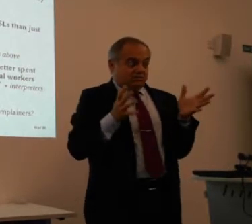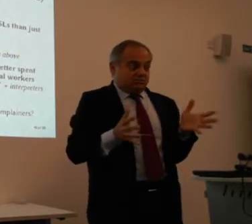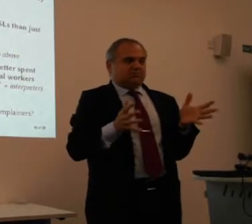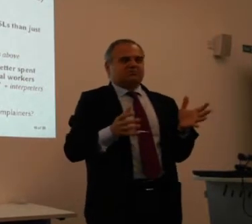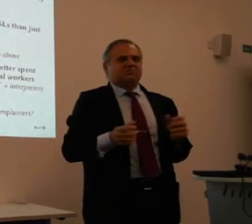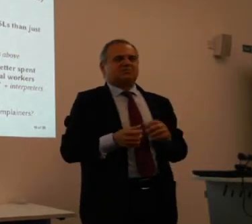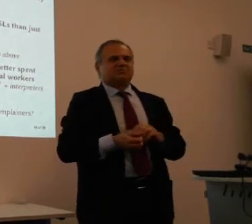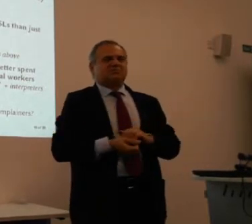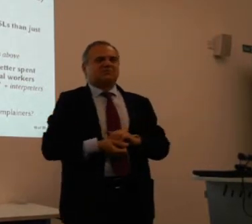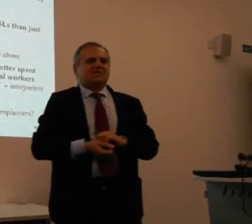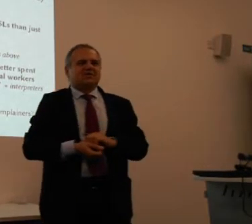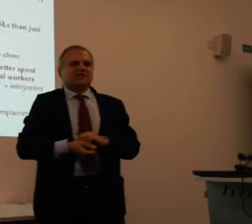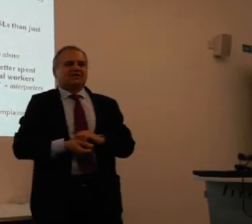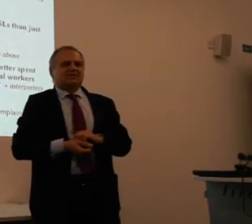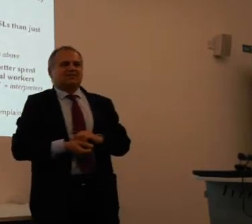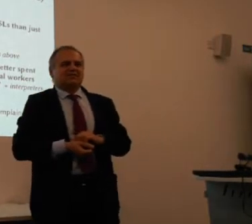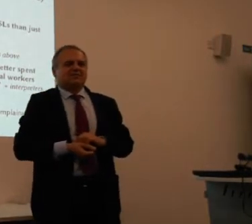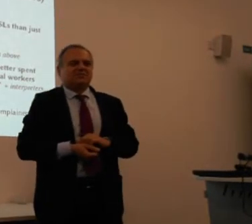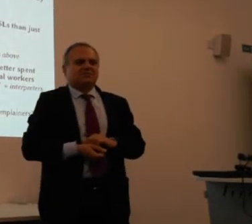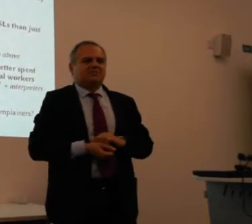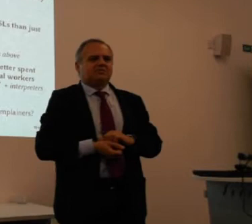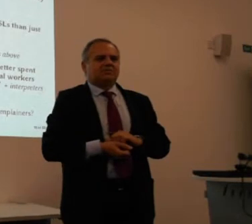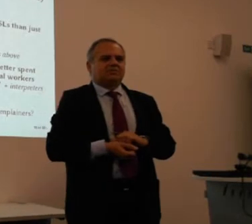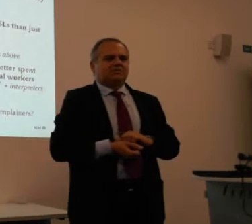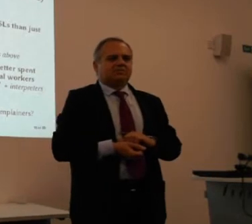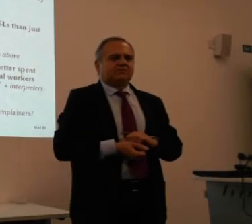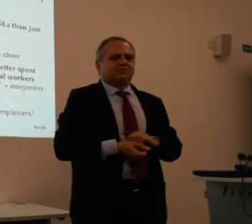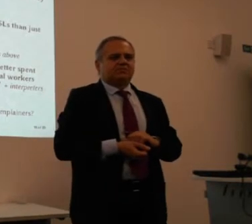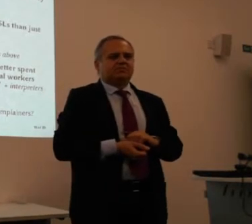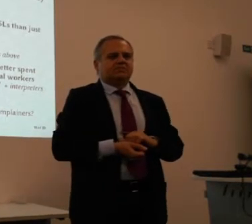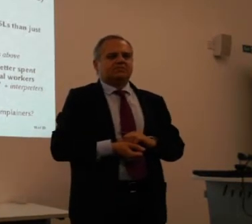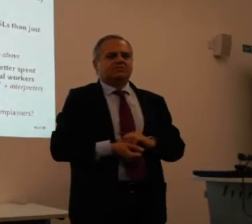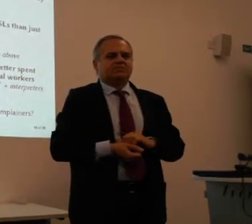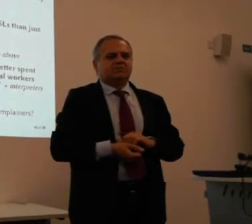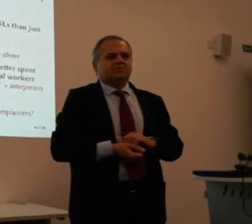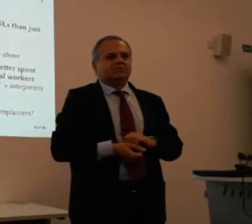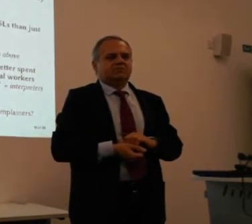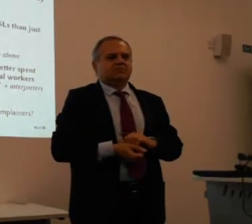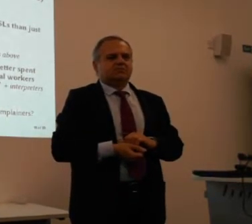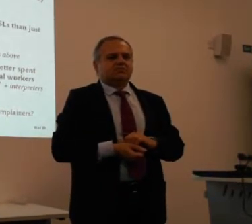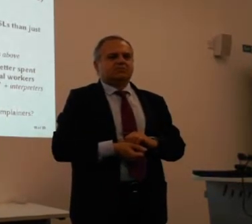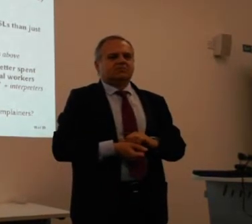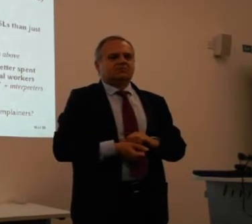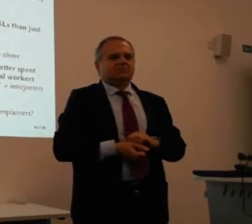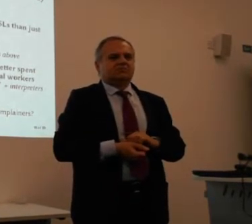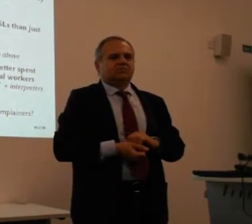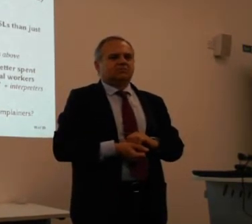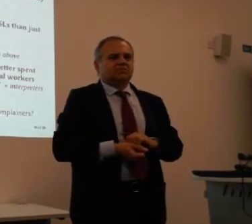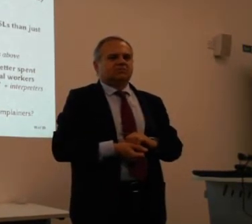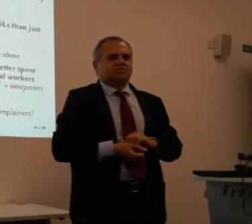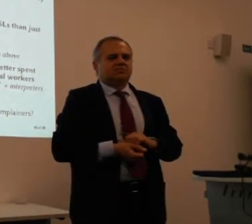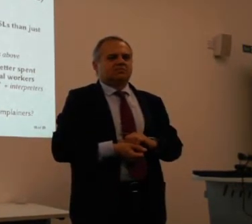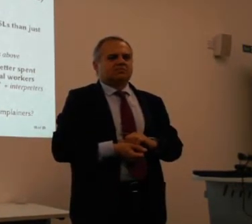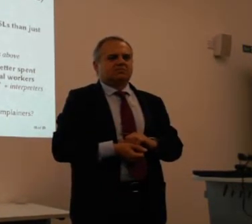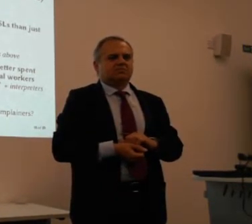were also the people who weren't who were previously i um taught to